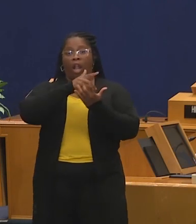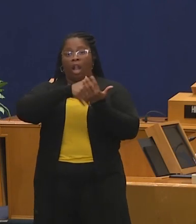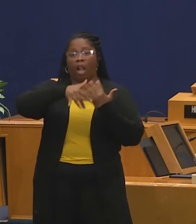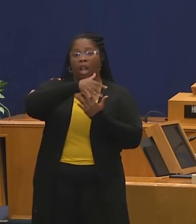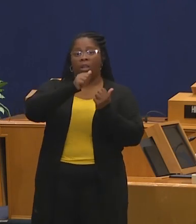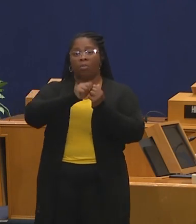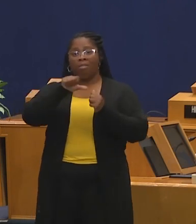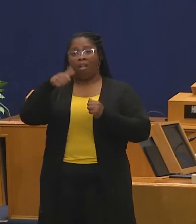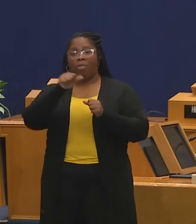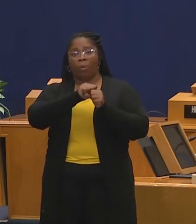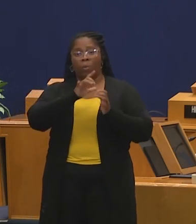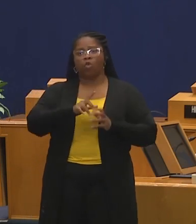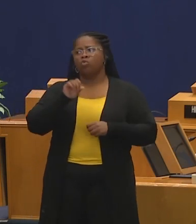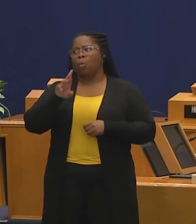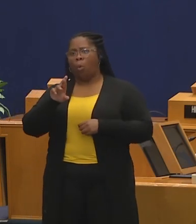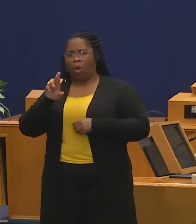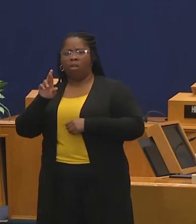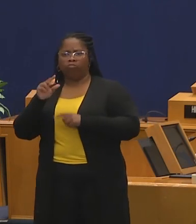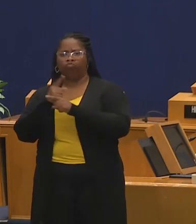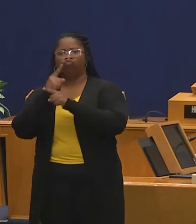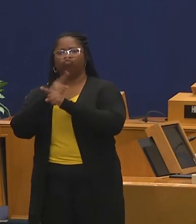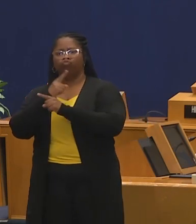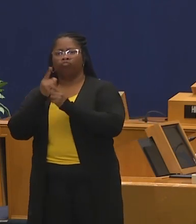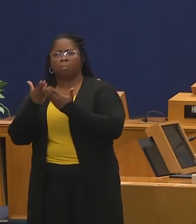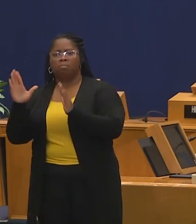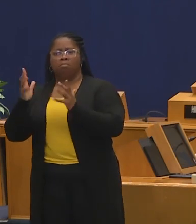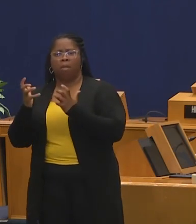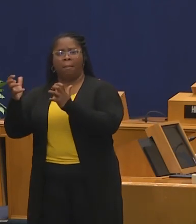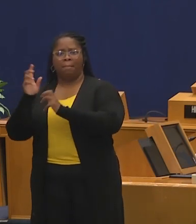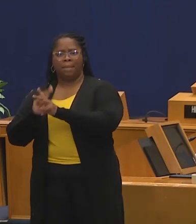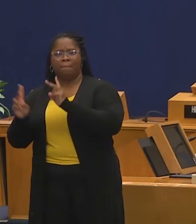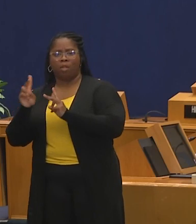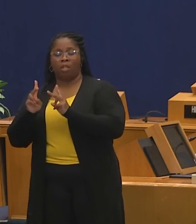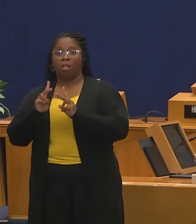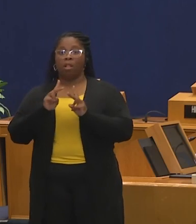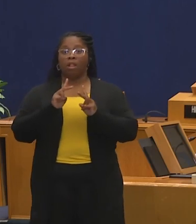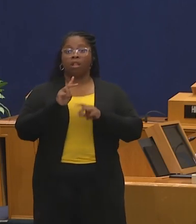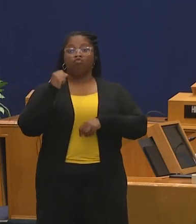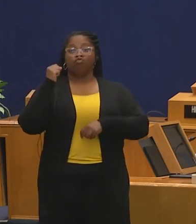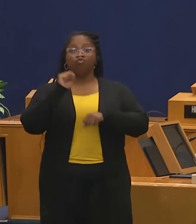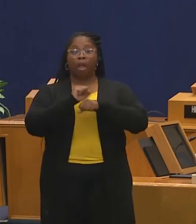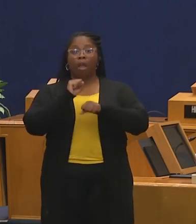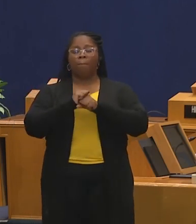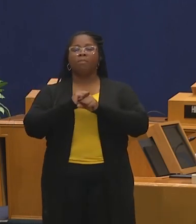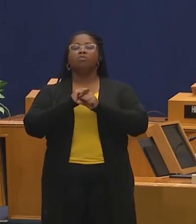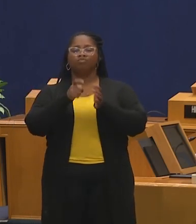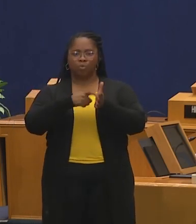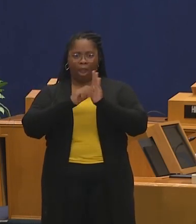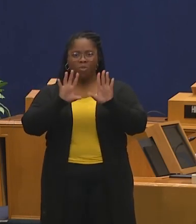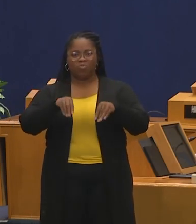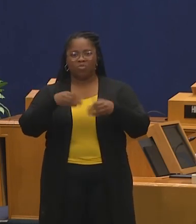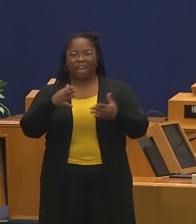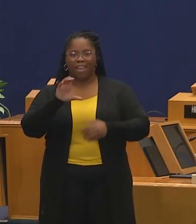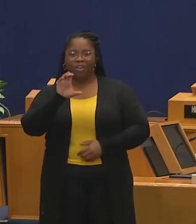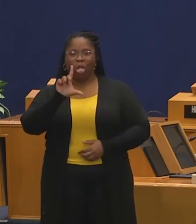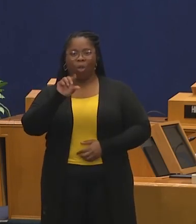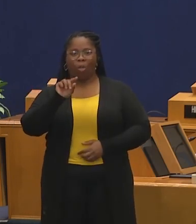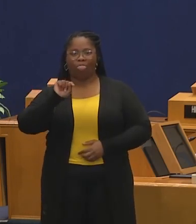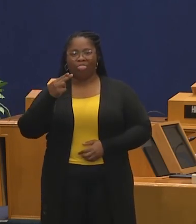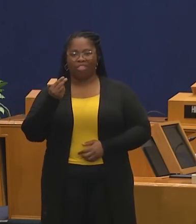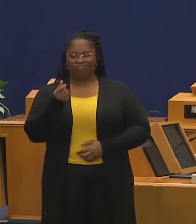and or the public. They're required to issue them a cloth face covering that they wear while